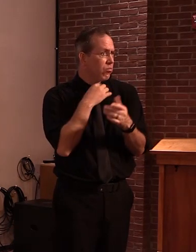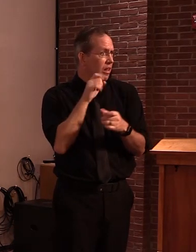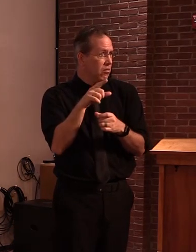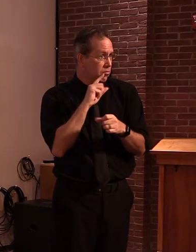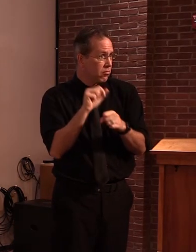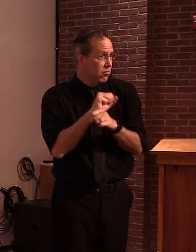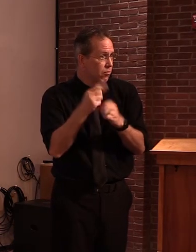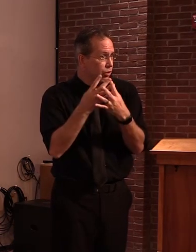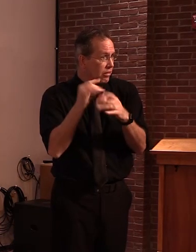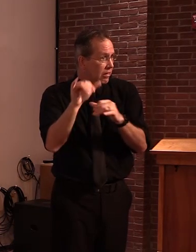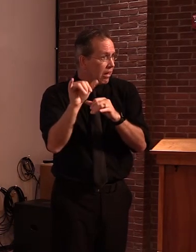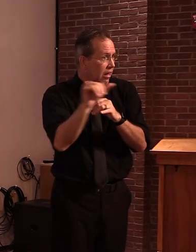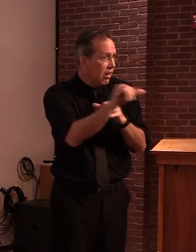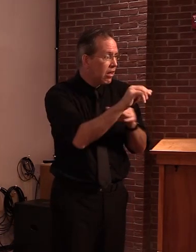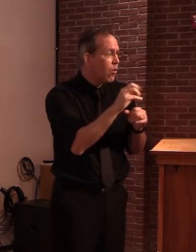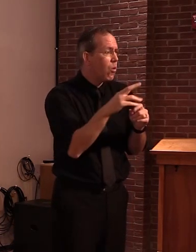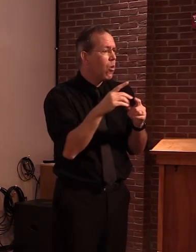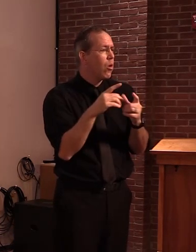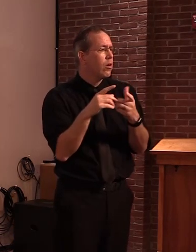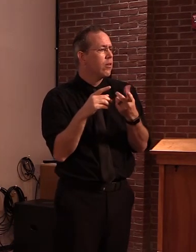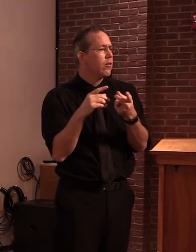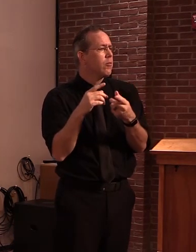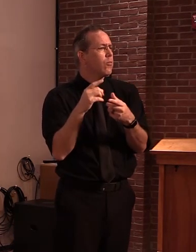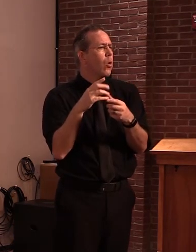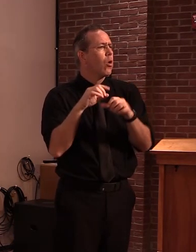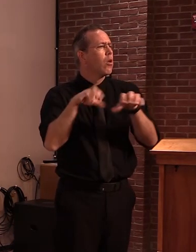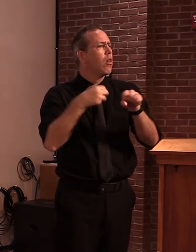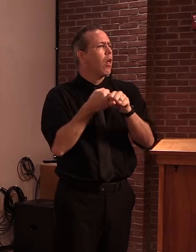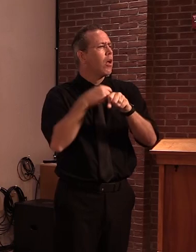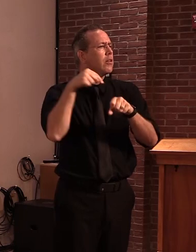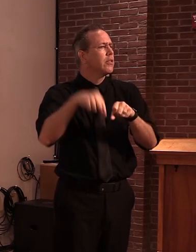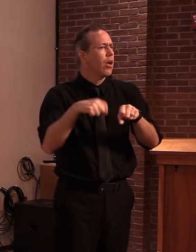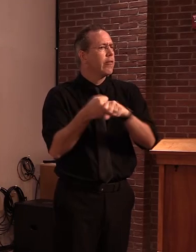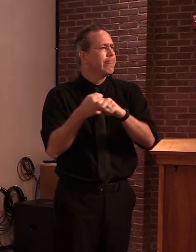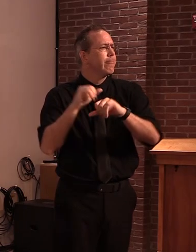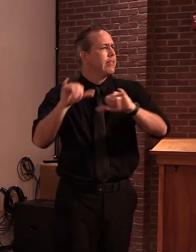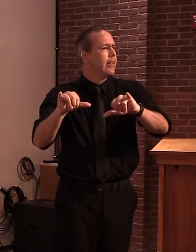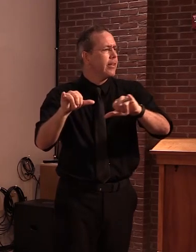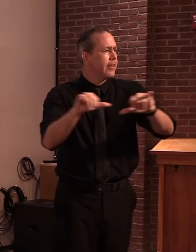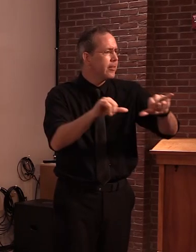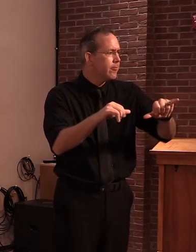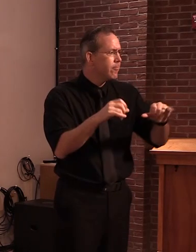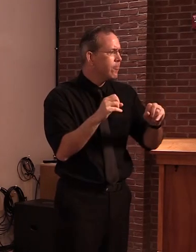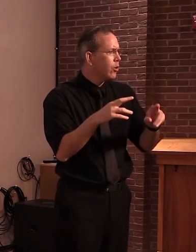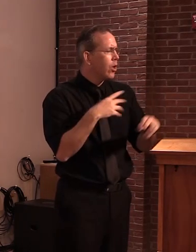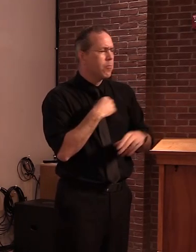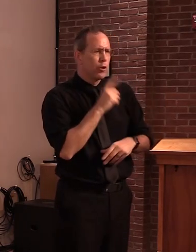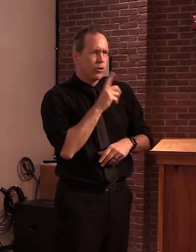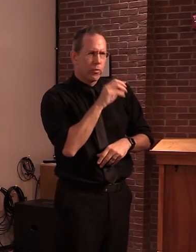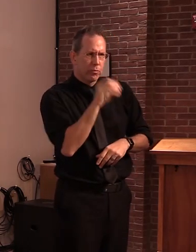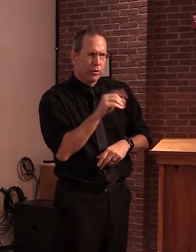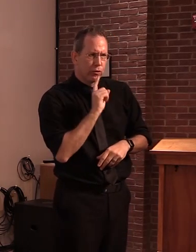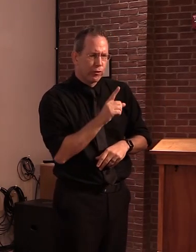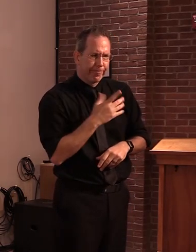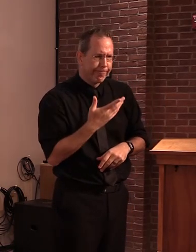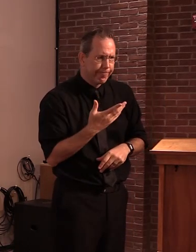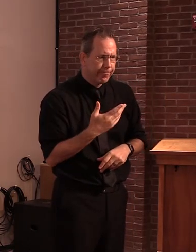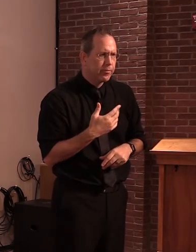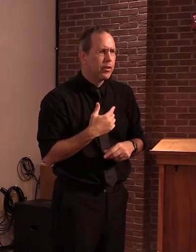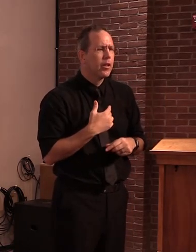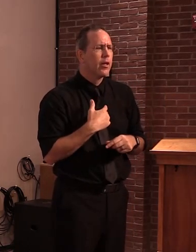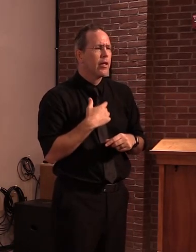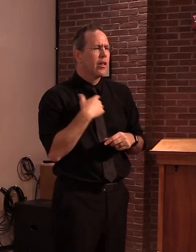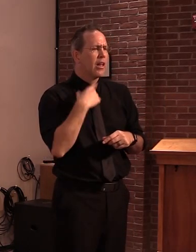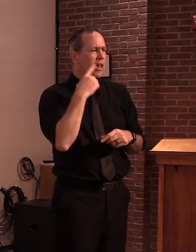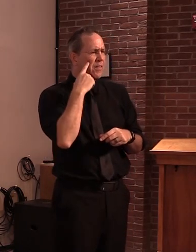in most of our facilities. The reason I'm hesitating a little bit, I'm not sure with Marble Valley with the six positives down there, Greg,